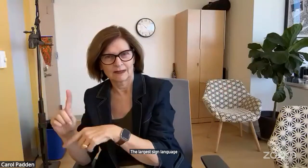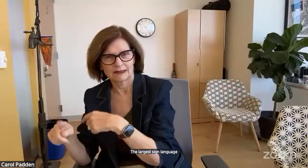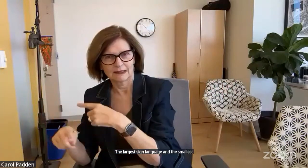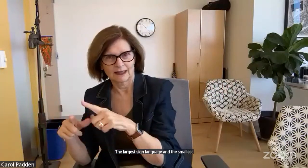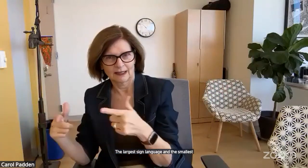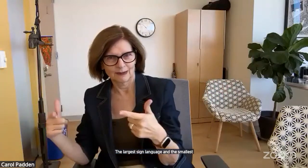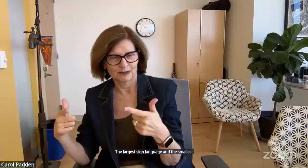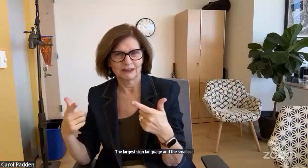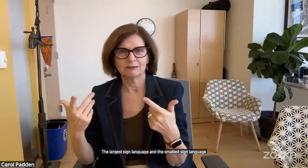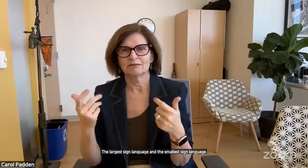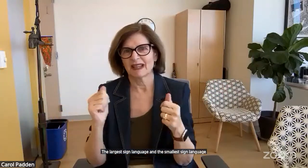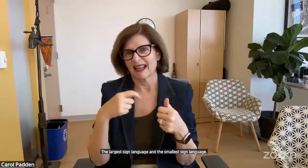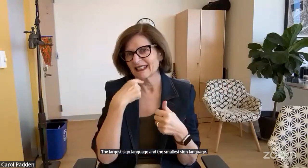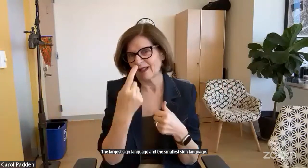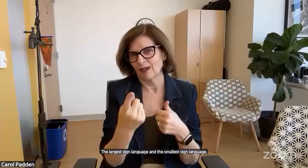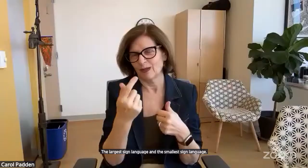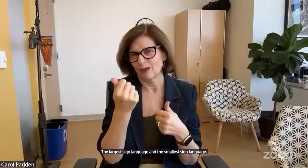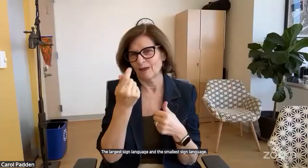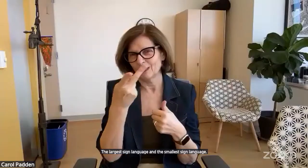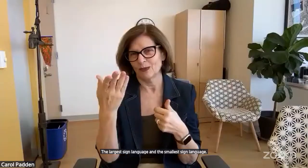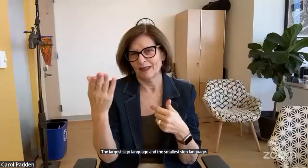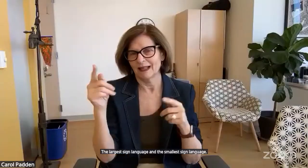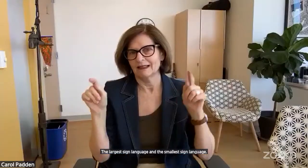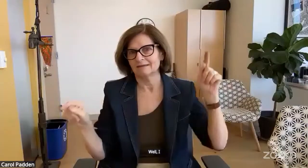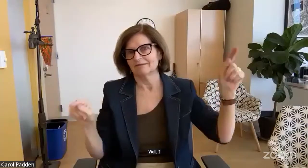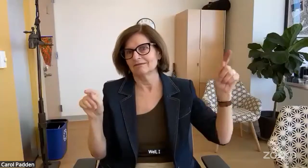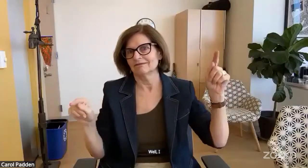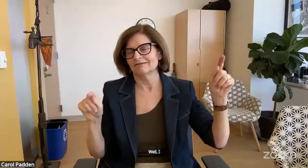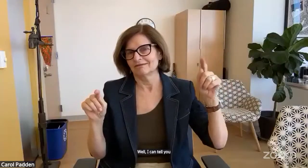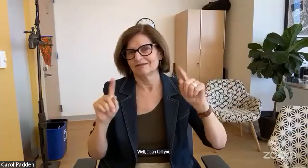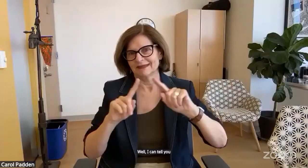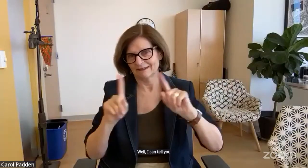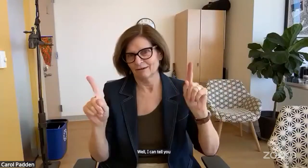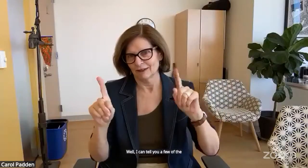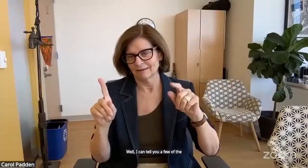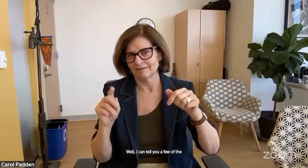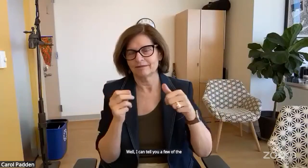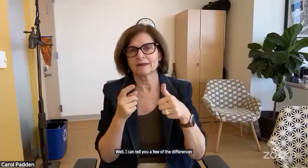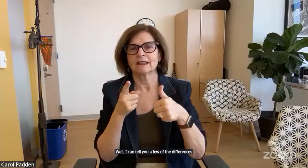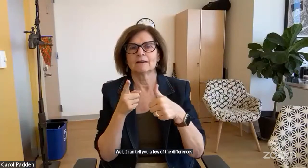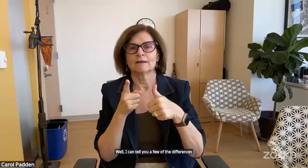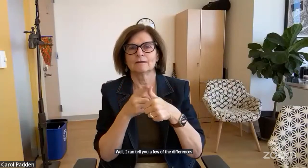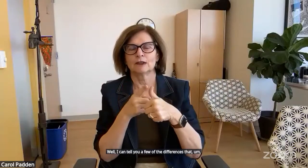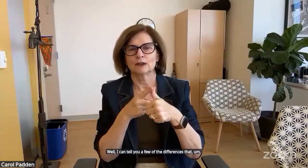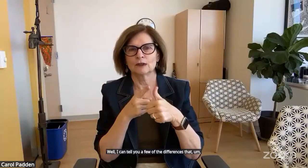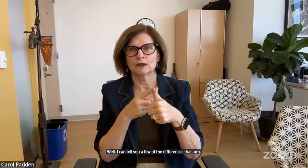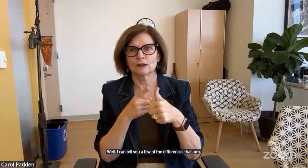sign language? Well, I can tell you a few of the differences that were observed.